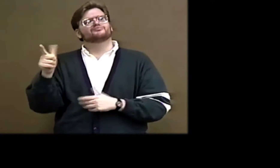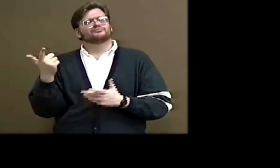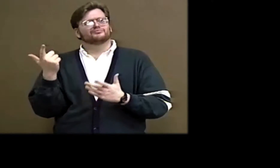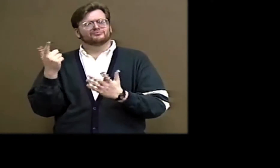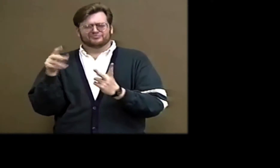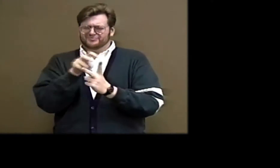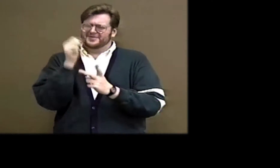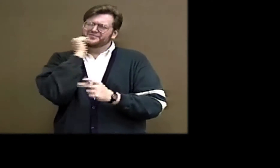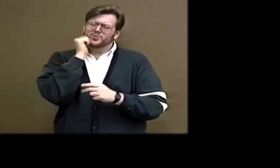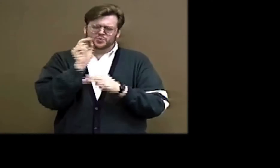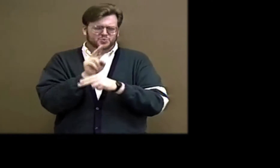two languages we know.